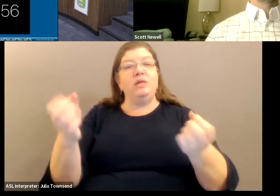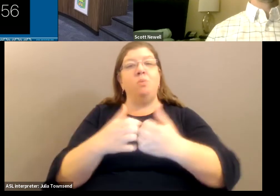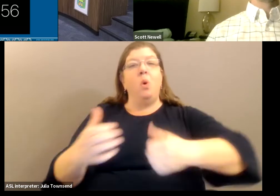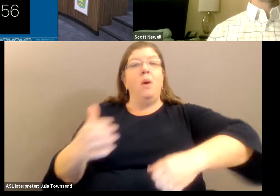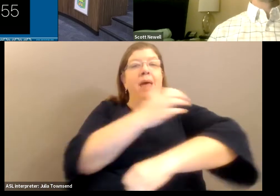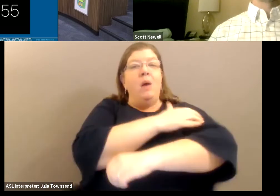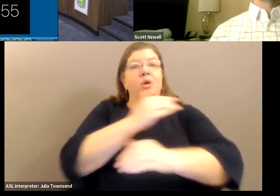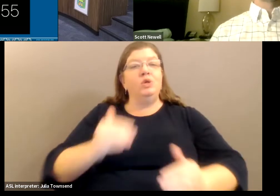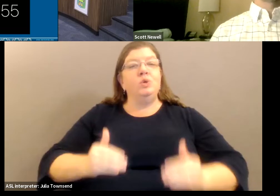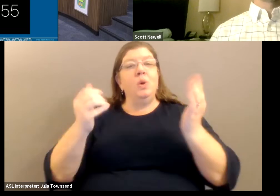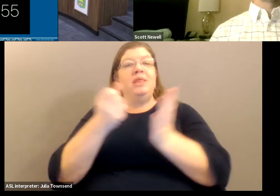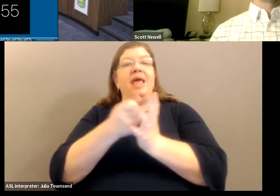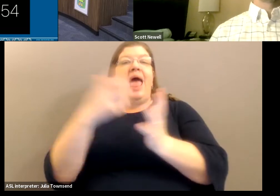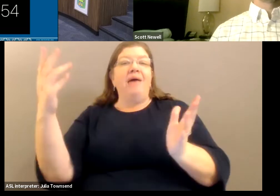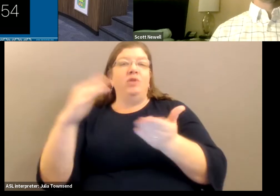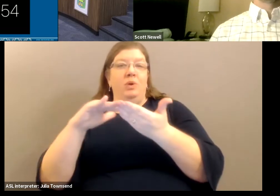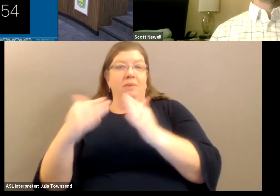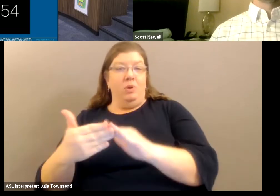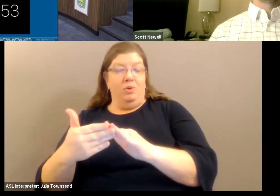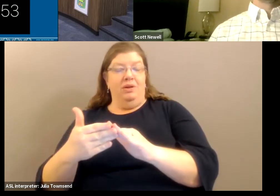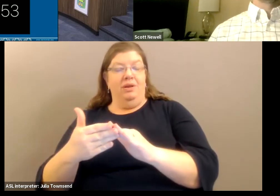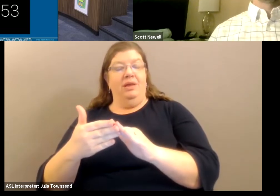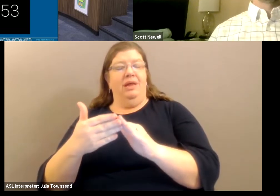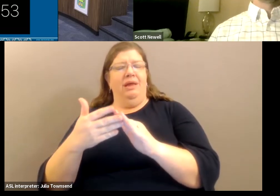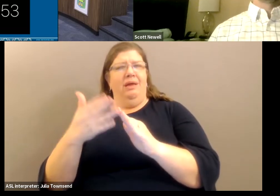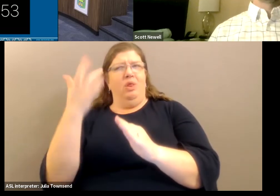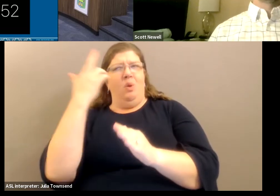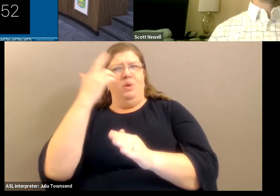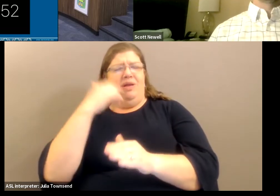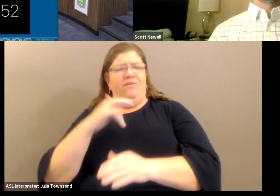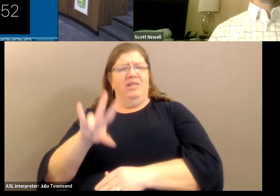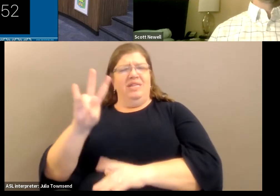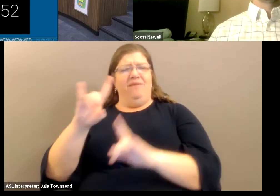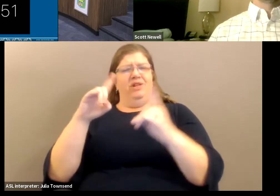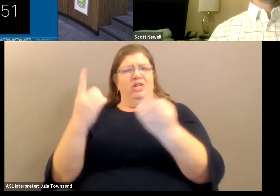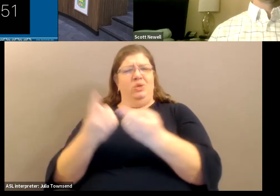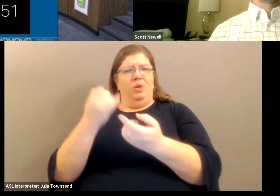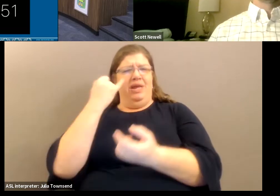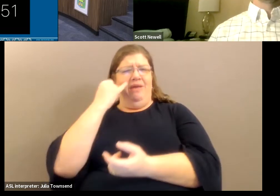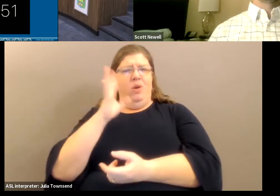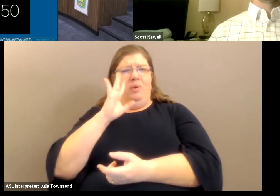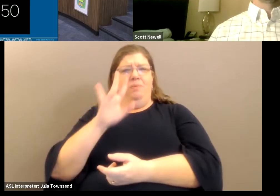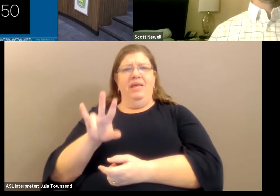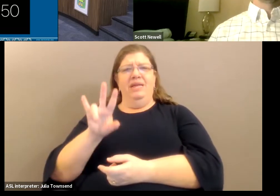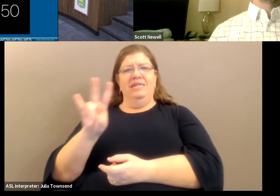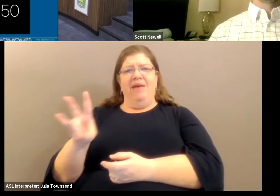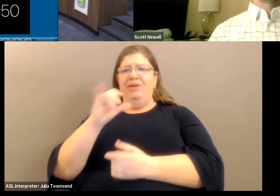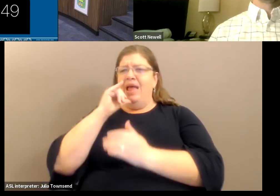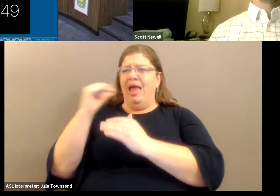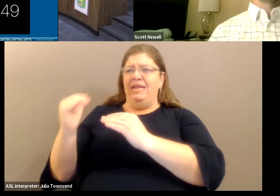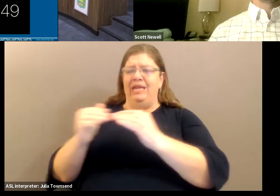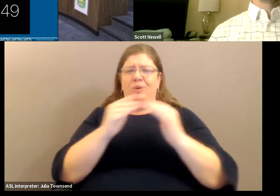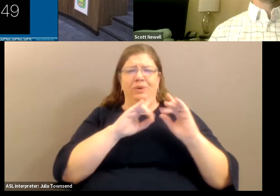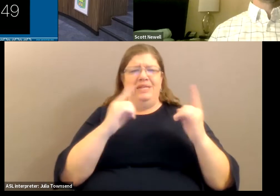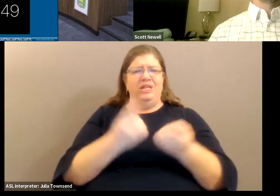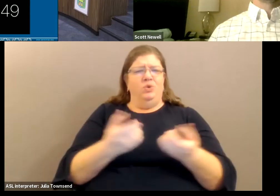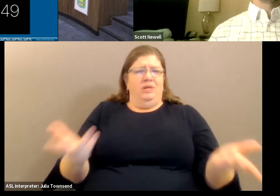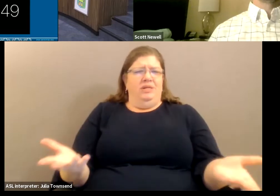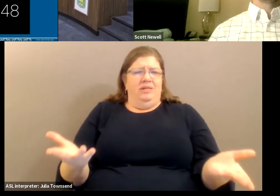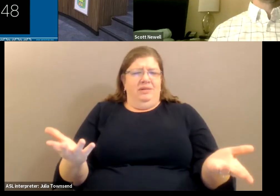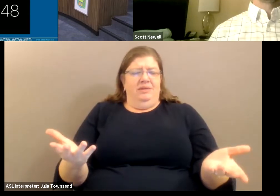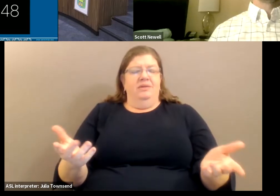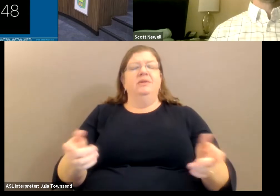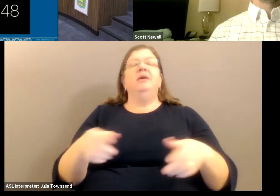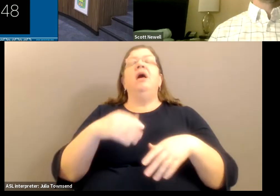affluent communities. And what would be the purpose behind 7 districts if there are going to be 7 unequal districts? Also, I do